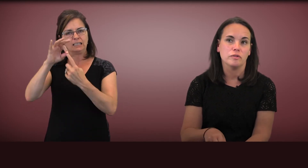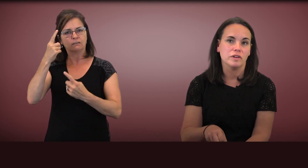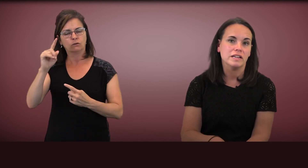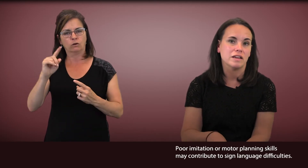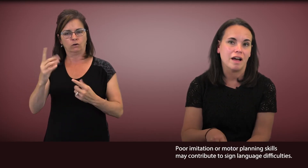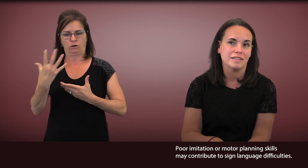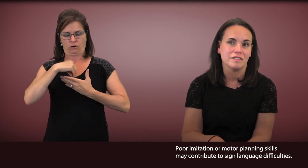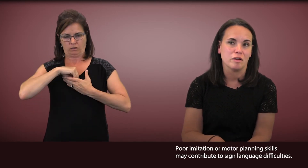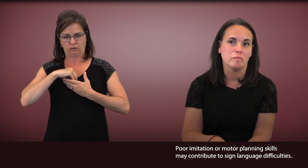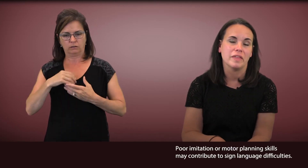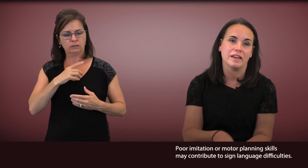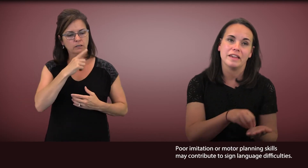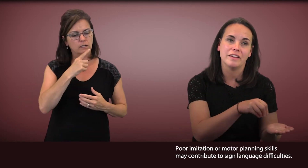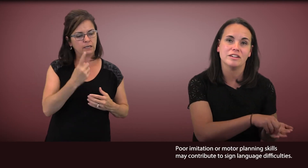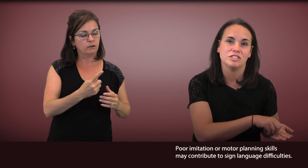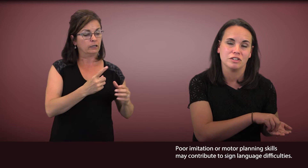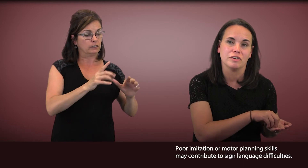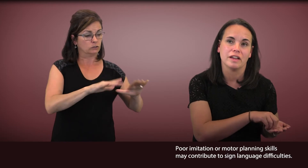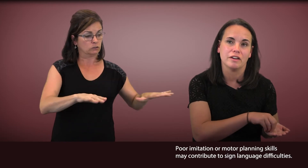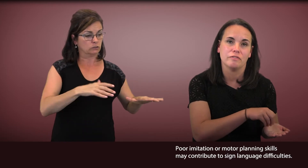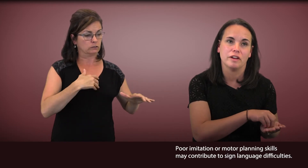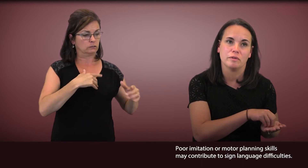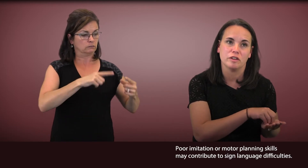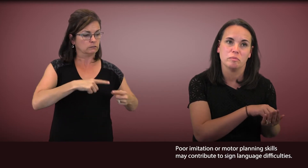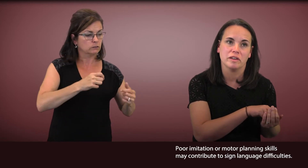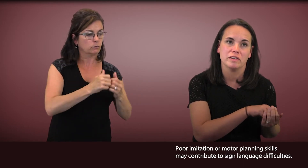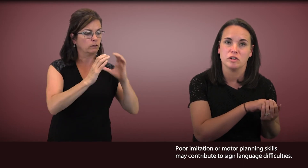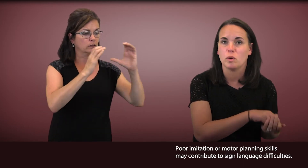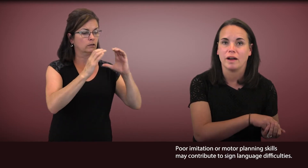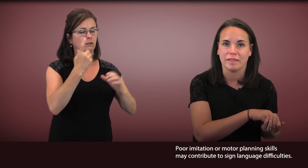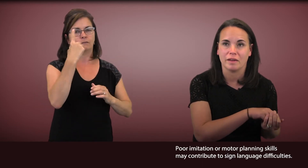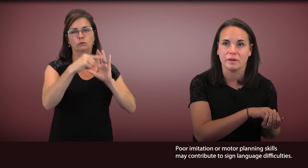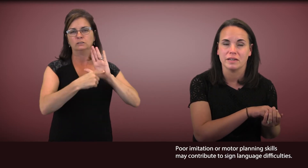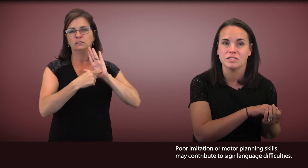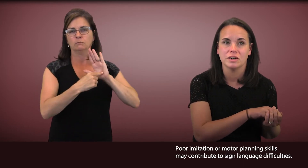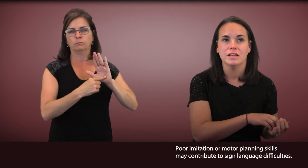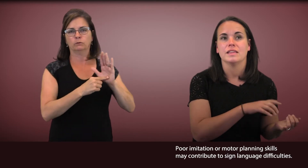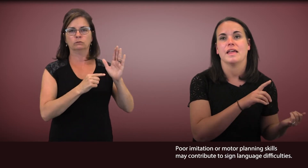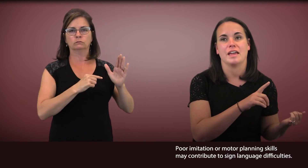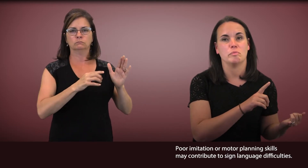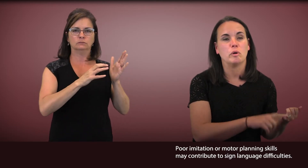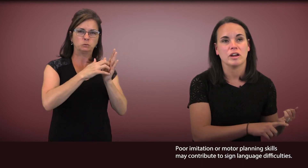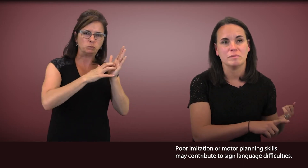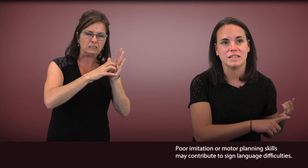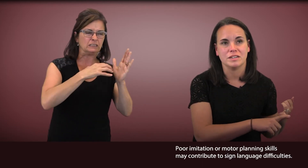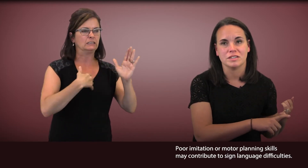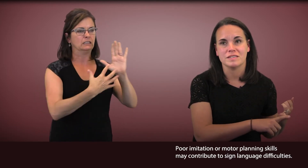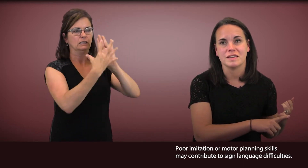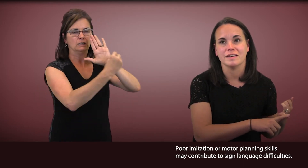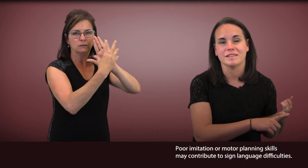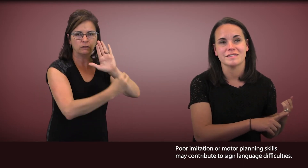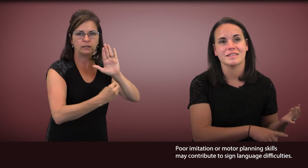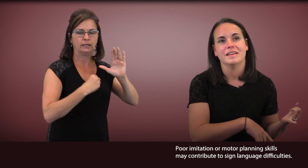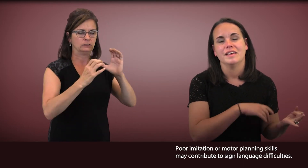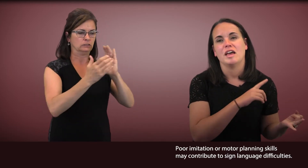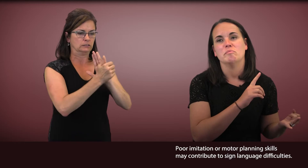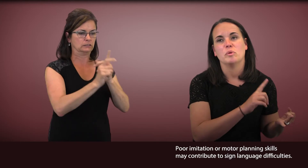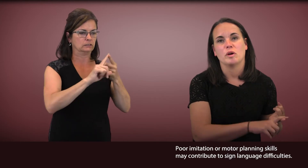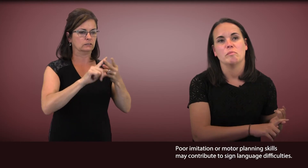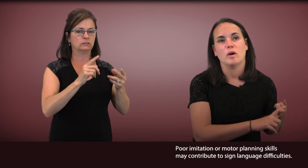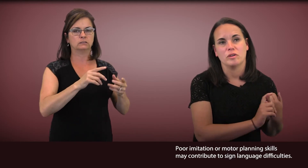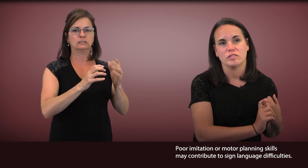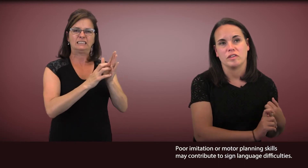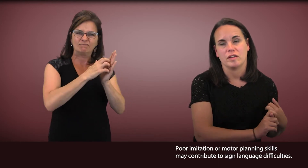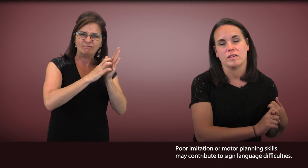difficulties that are unique to autism that in hearing children interfere with their ability to acquire language, like poor imitation skills